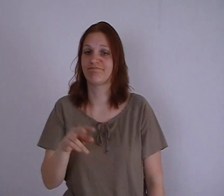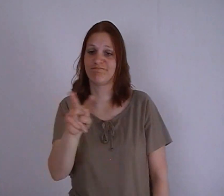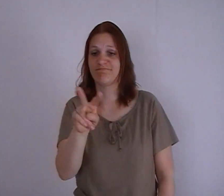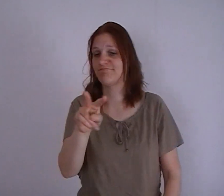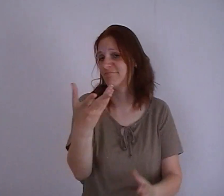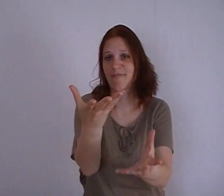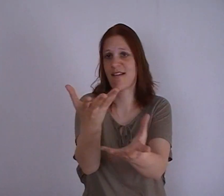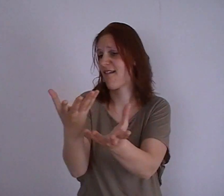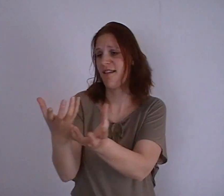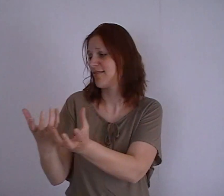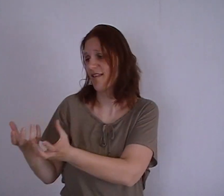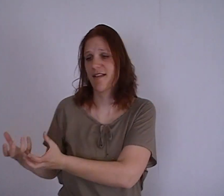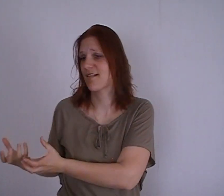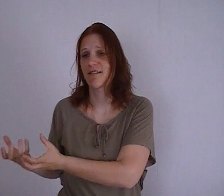Something he can't see.